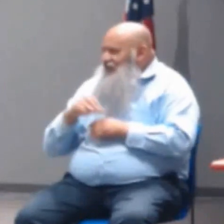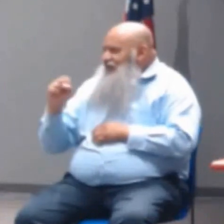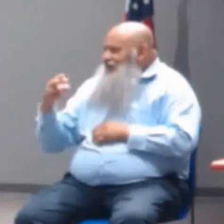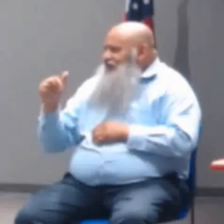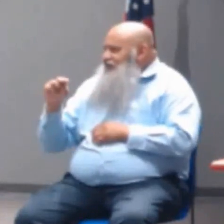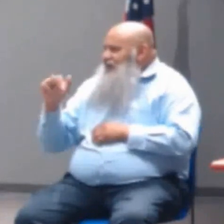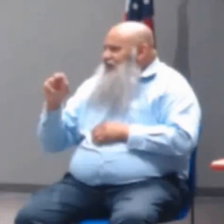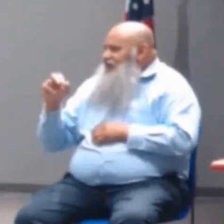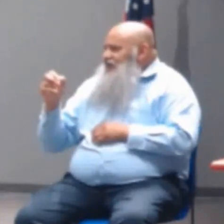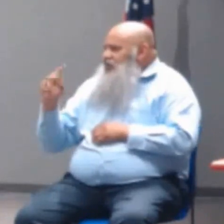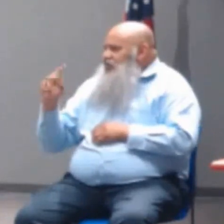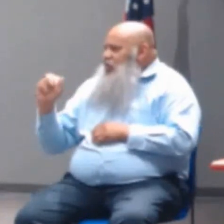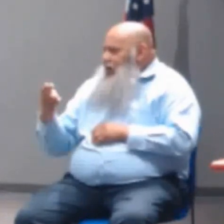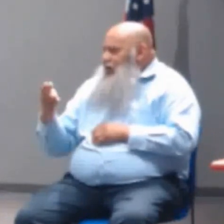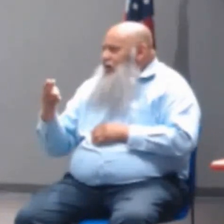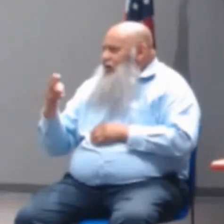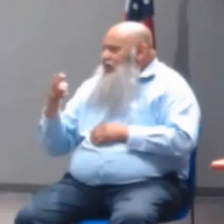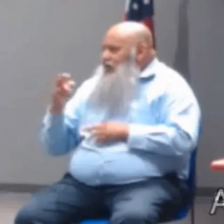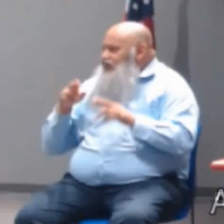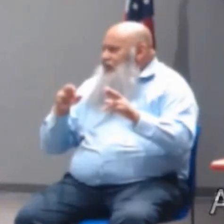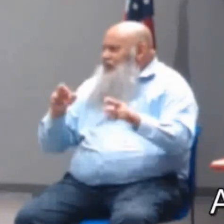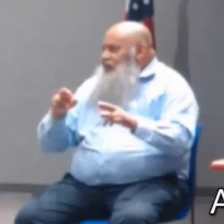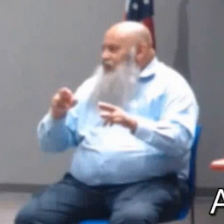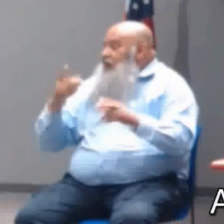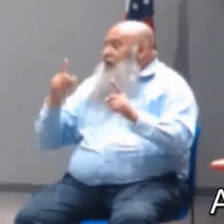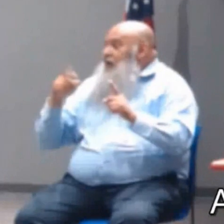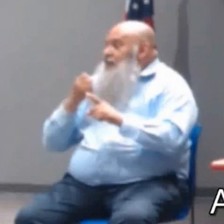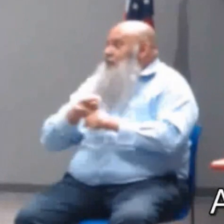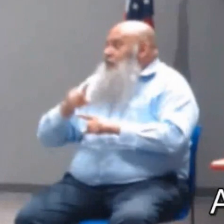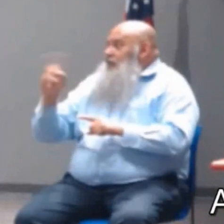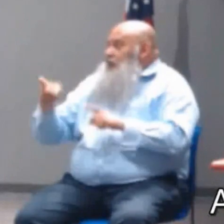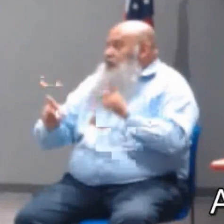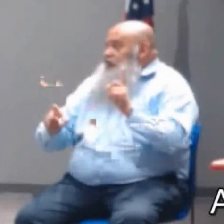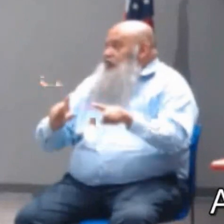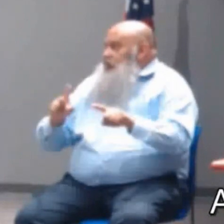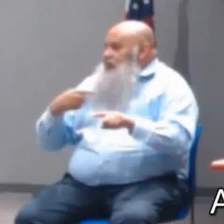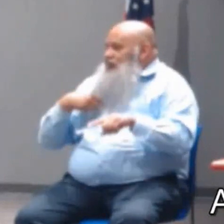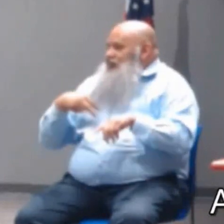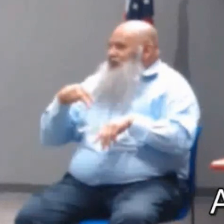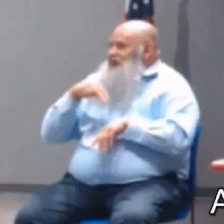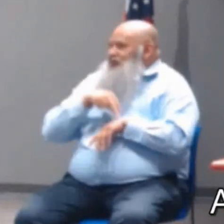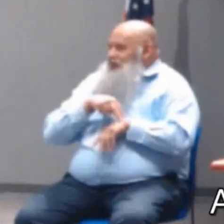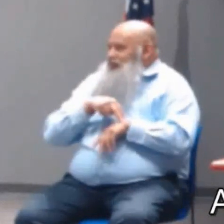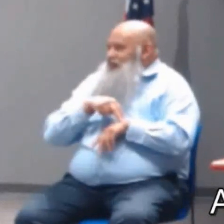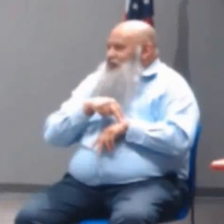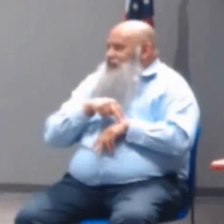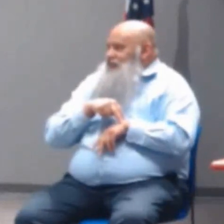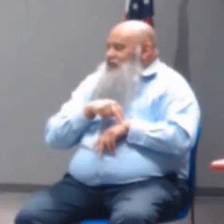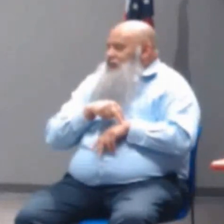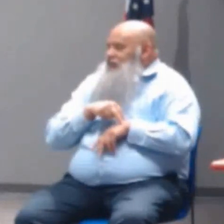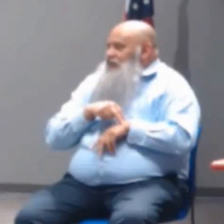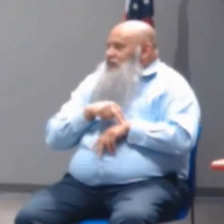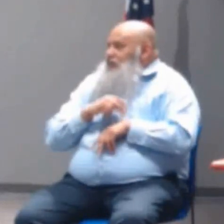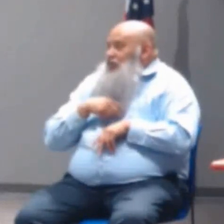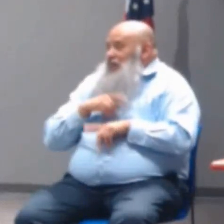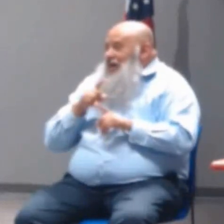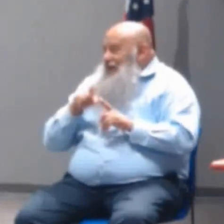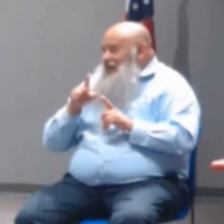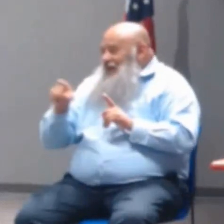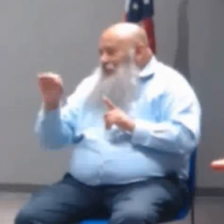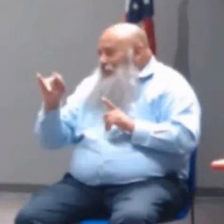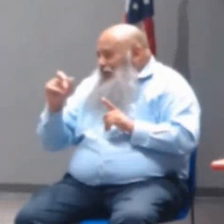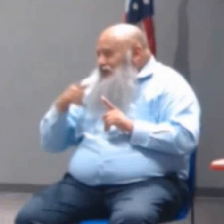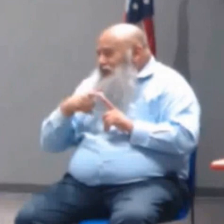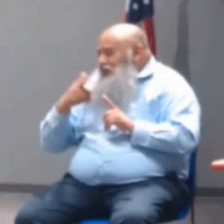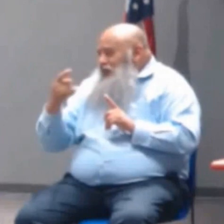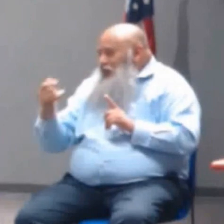River. And we got caught in a thunderstorm. We stood there on the shore through an entire downpour, and we had miles to go,